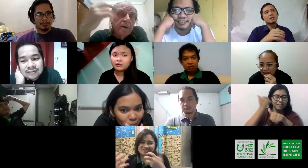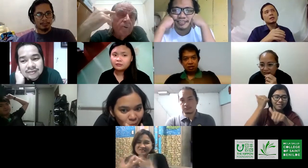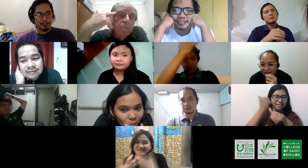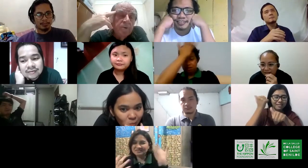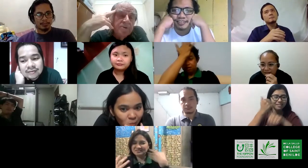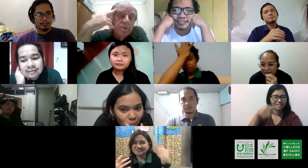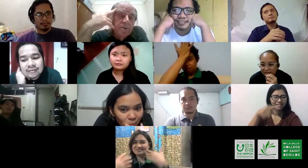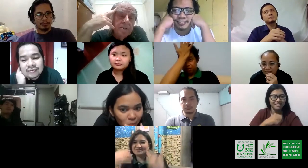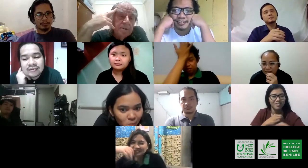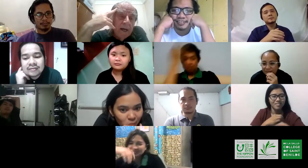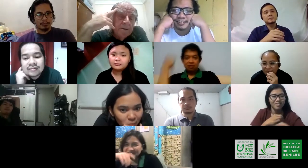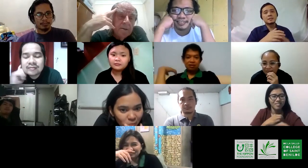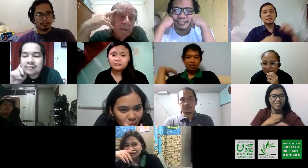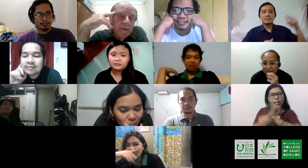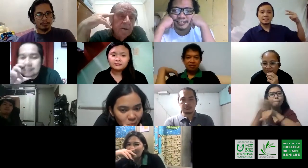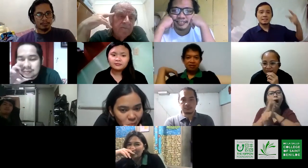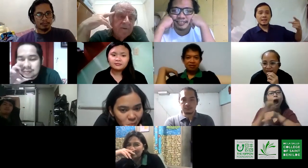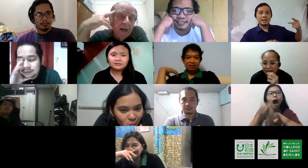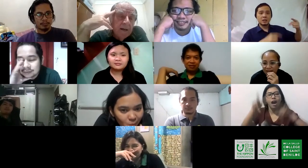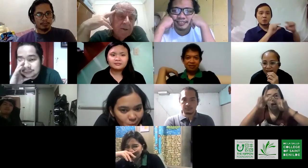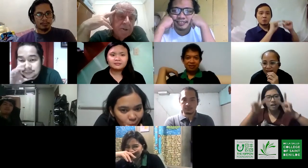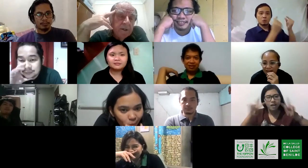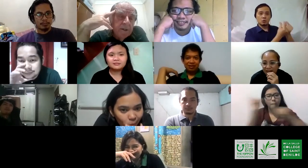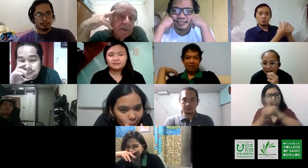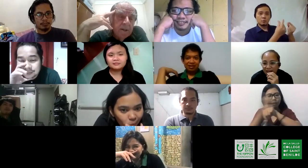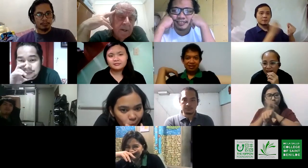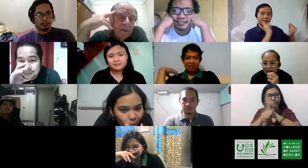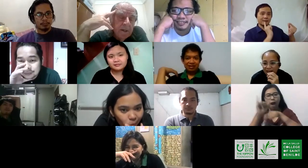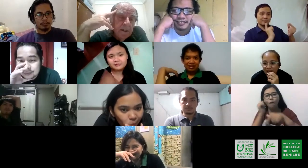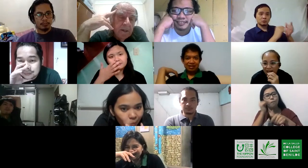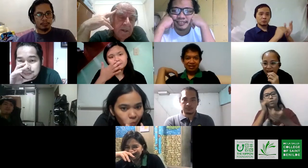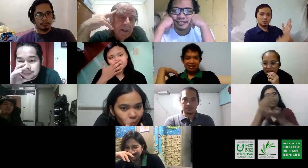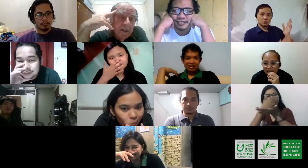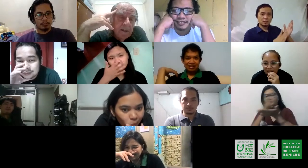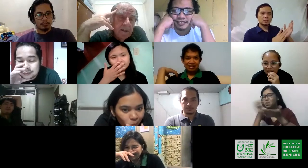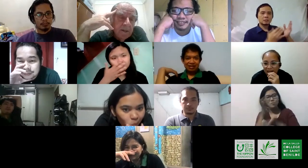The second group of students has to learn phonology,